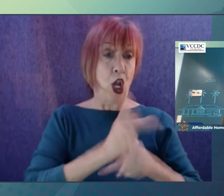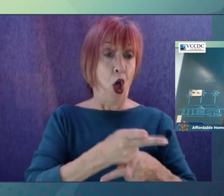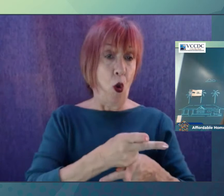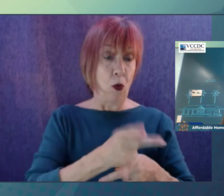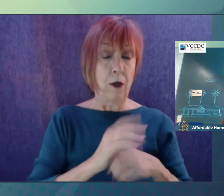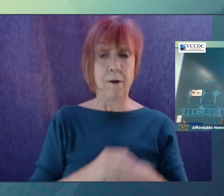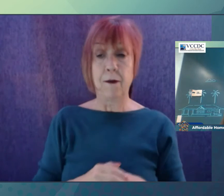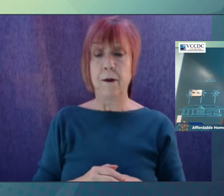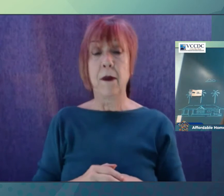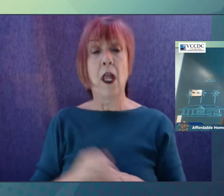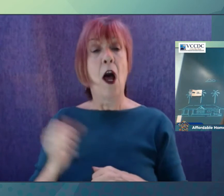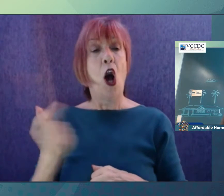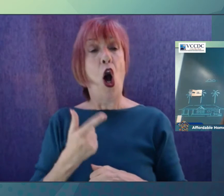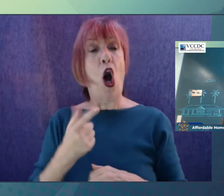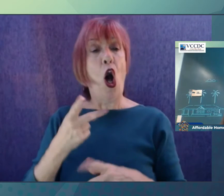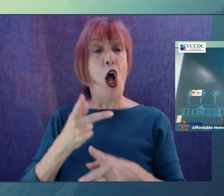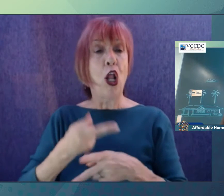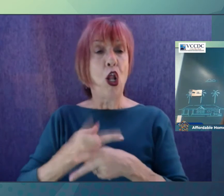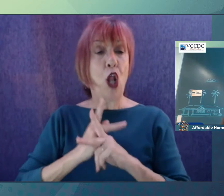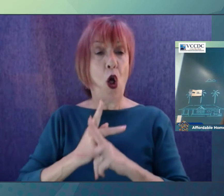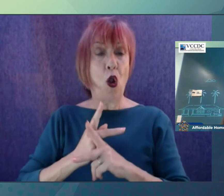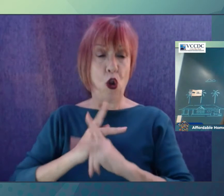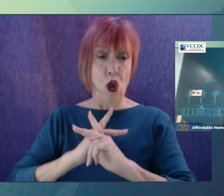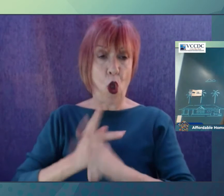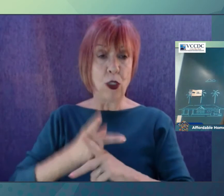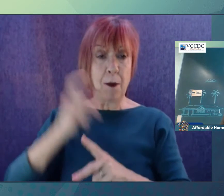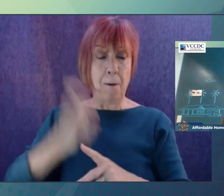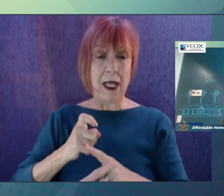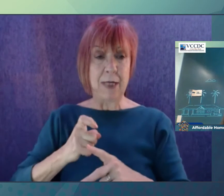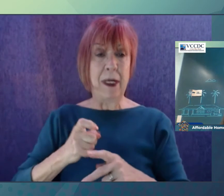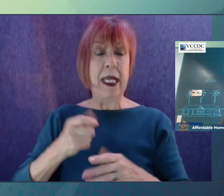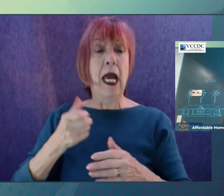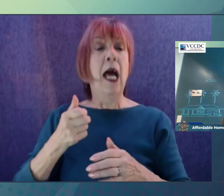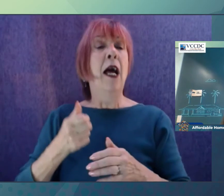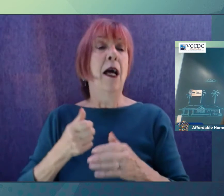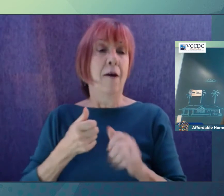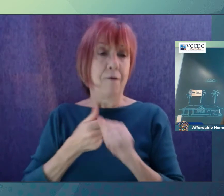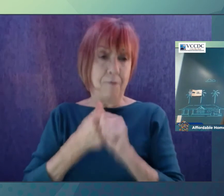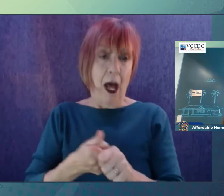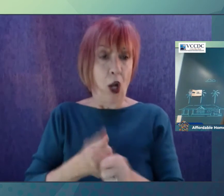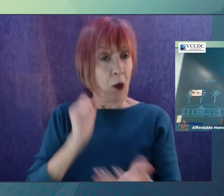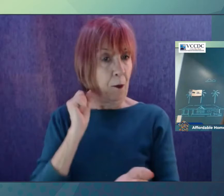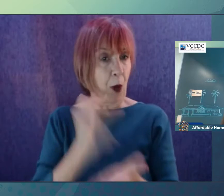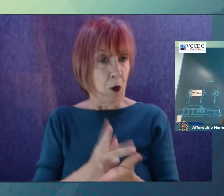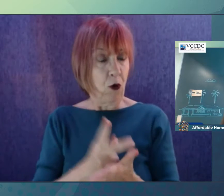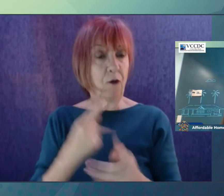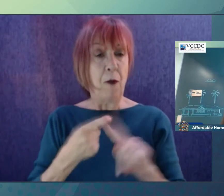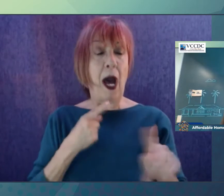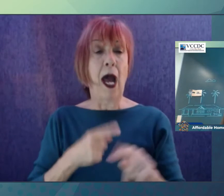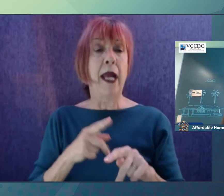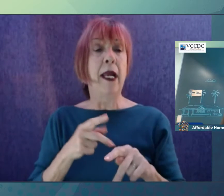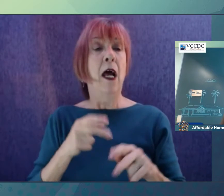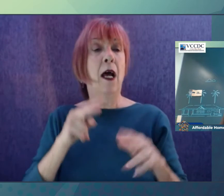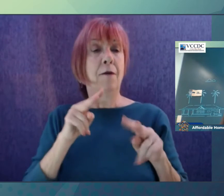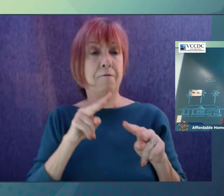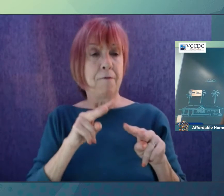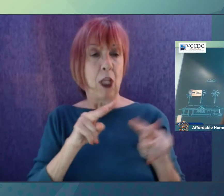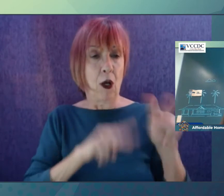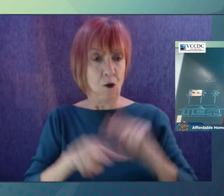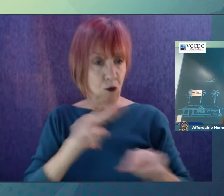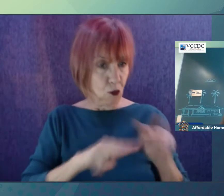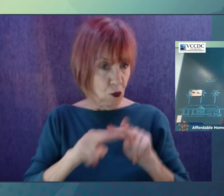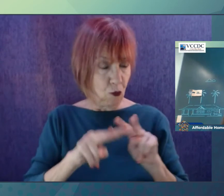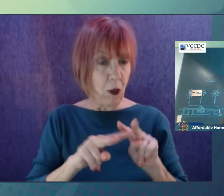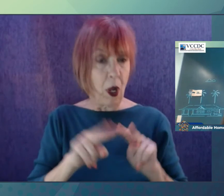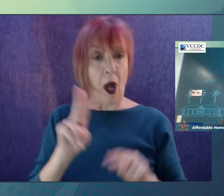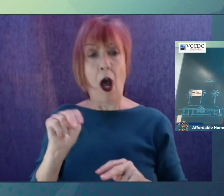subject to underwriter approval. Again, it needs to be located in a greater than 50% minority majority. and the borrower must meet program